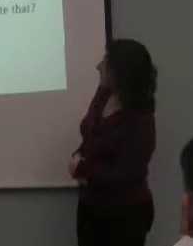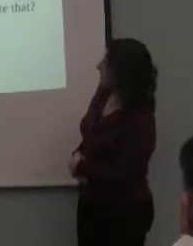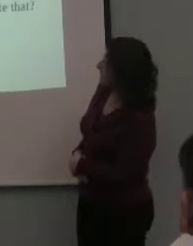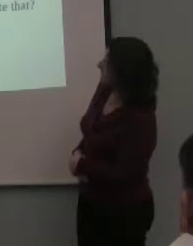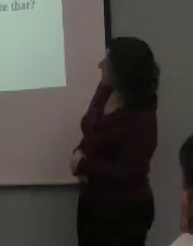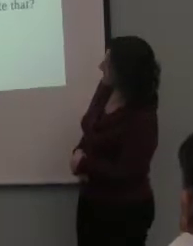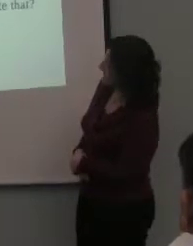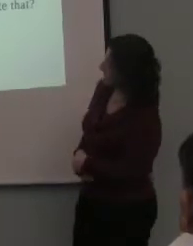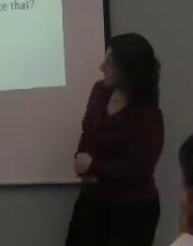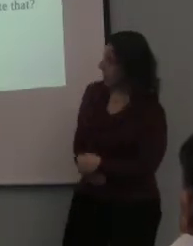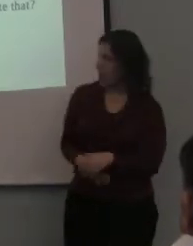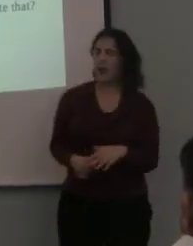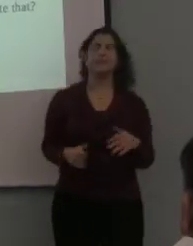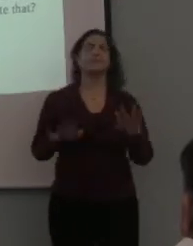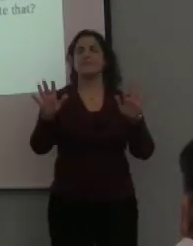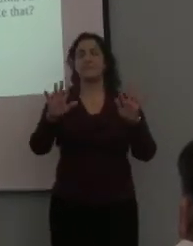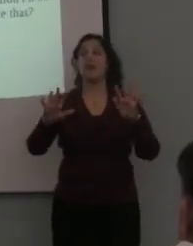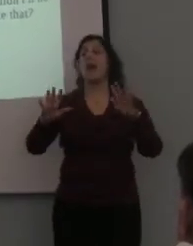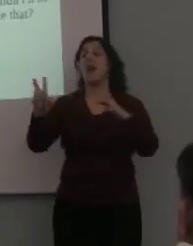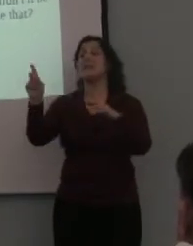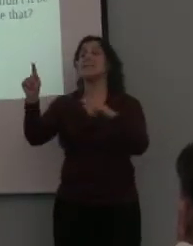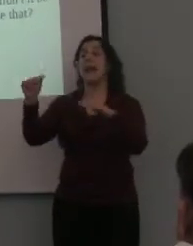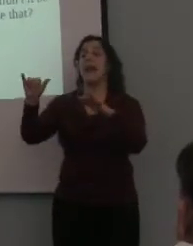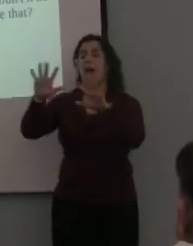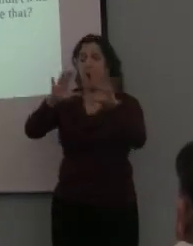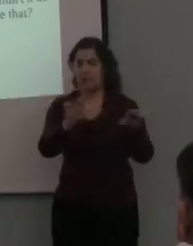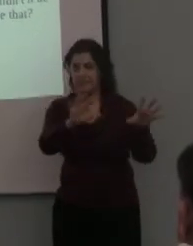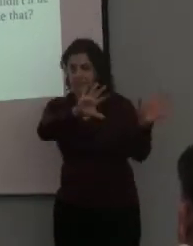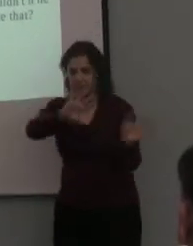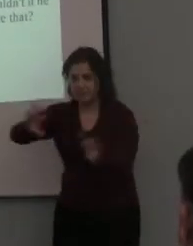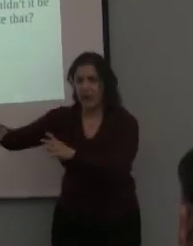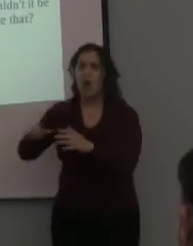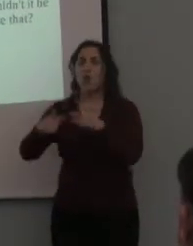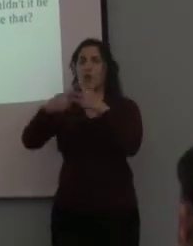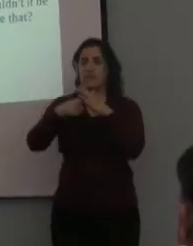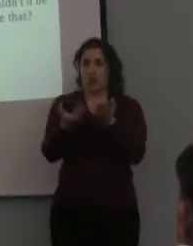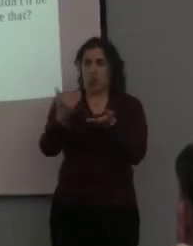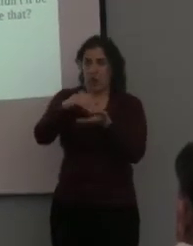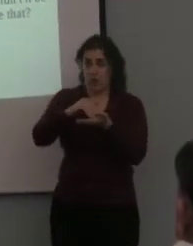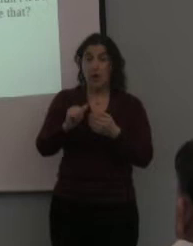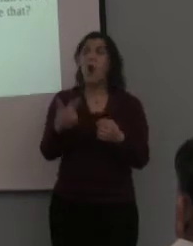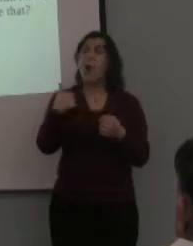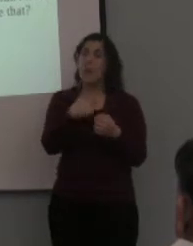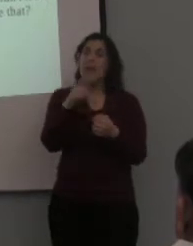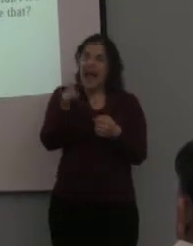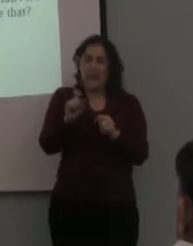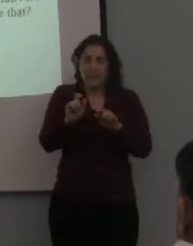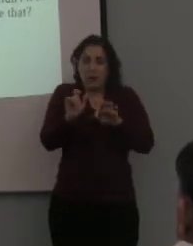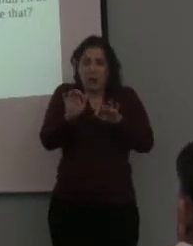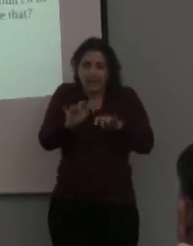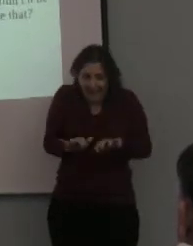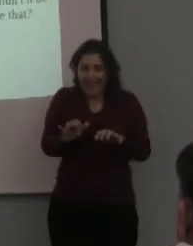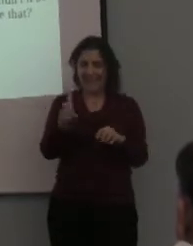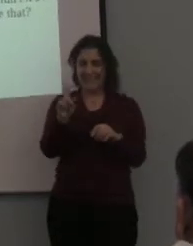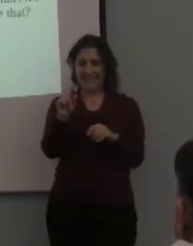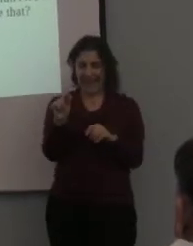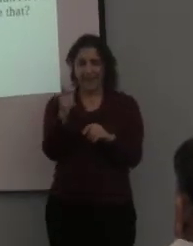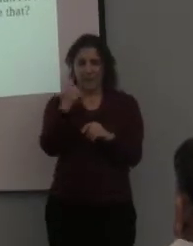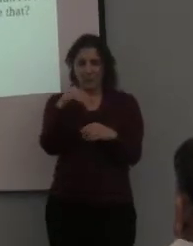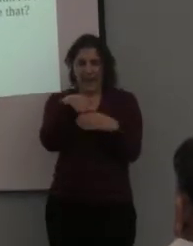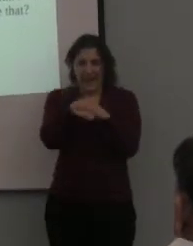start over with our data? We have to enter data anyway at some point, otherwise it won't be in the computer. But